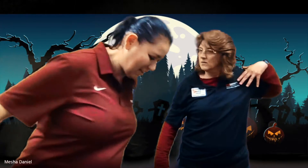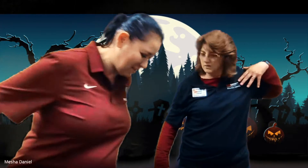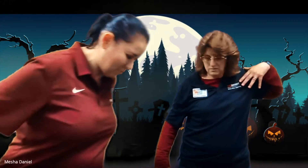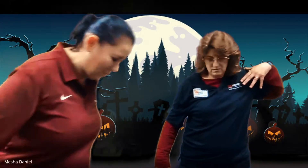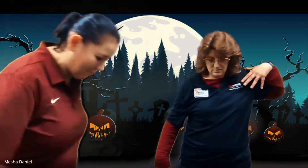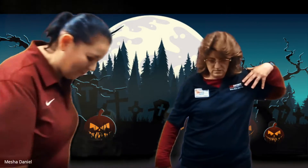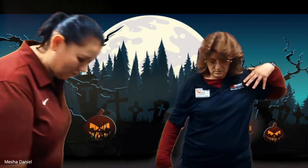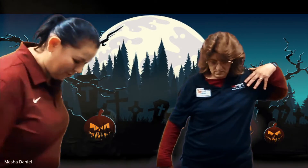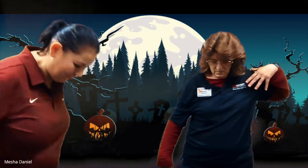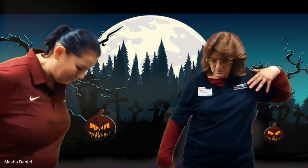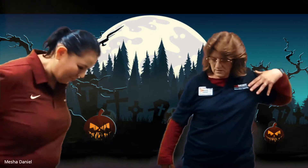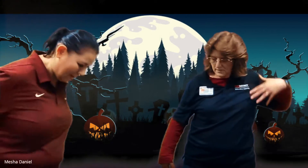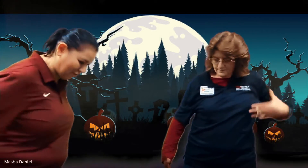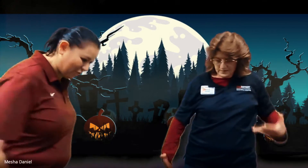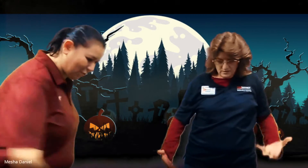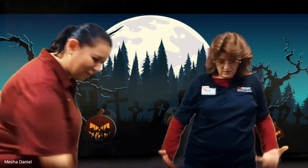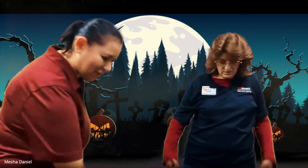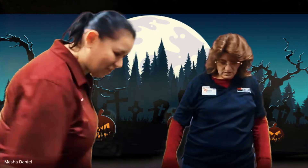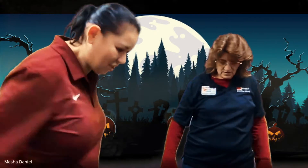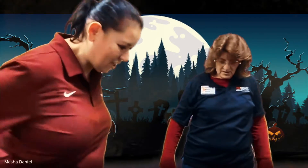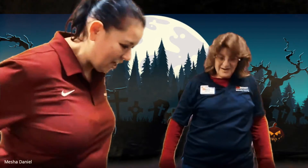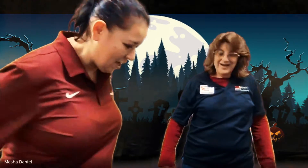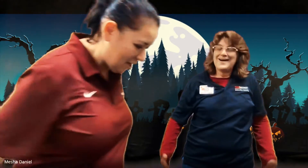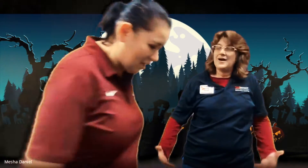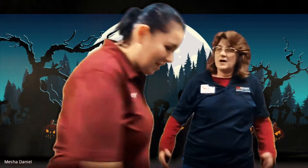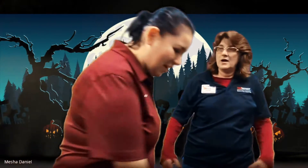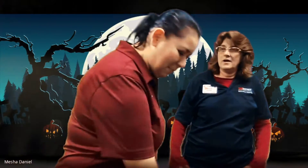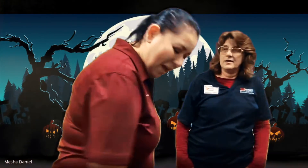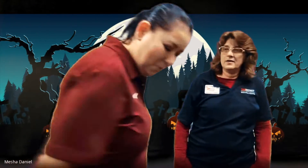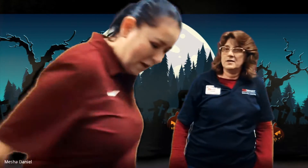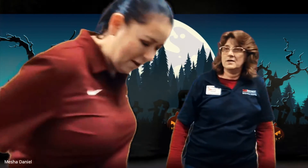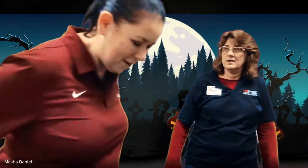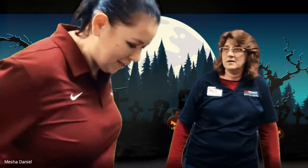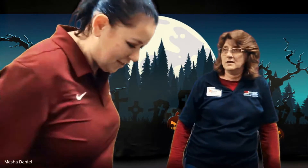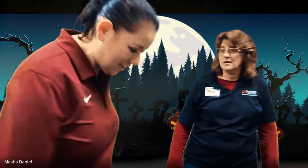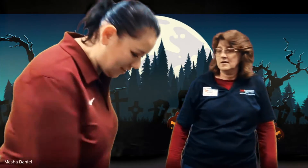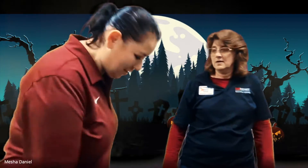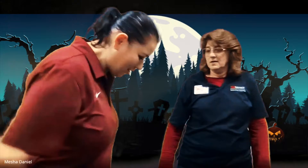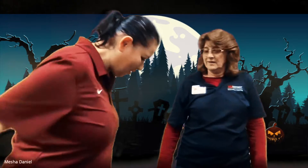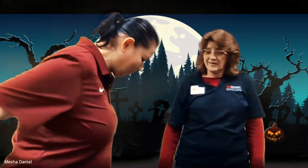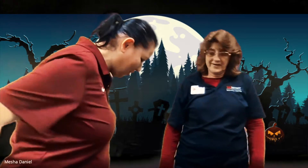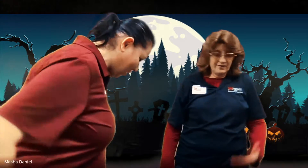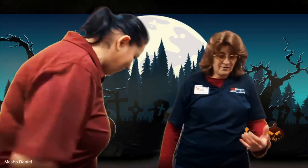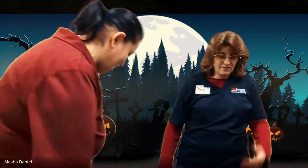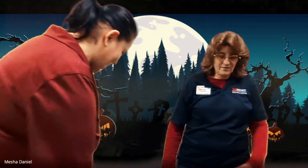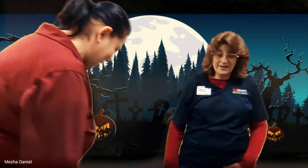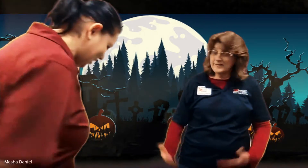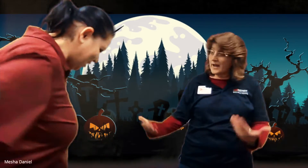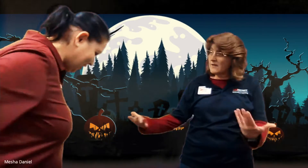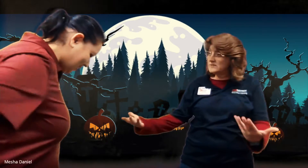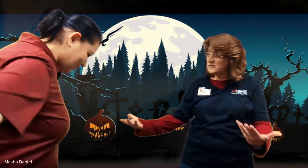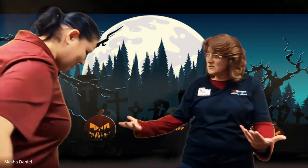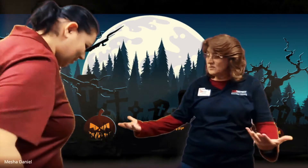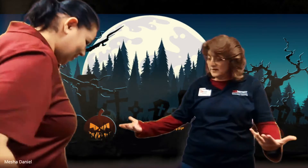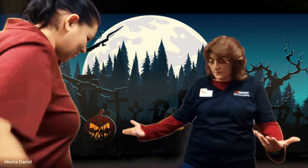That's what I've been doing for the past few weeks is just cleaning up libraries and, you know. I know. Shelving. I thought I haven't seen you in like